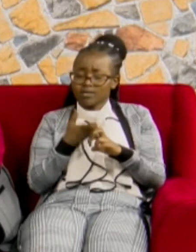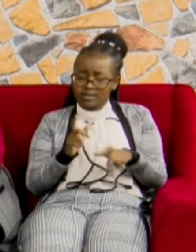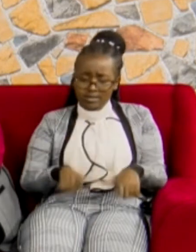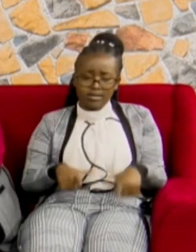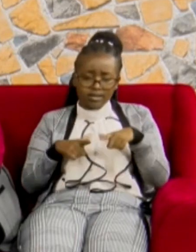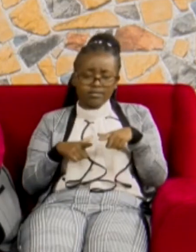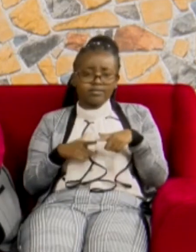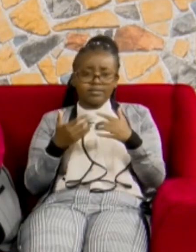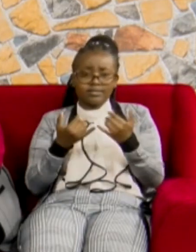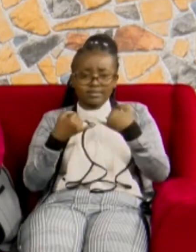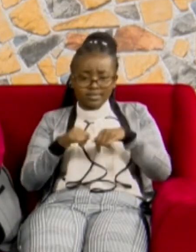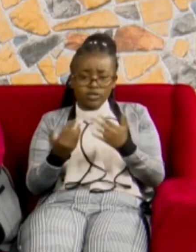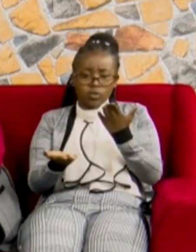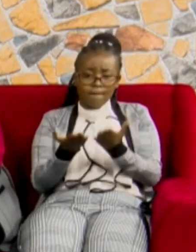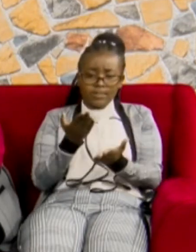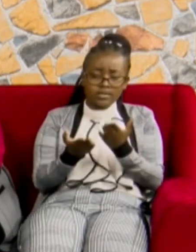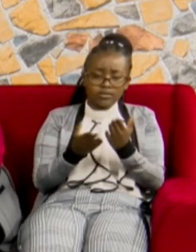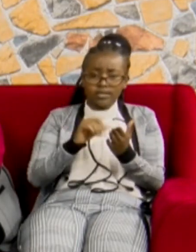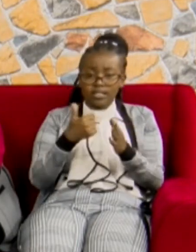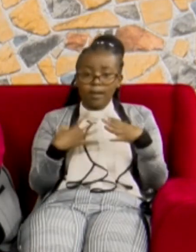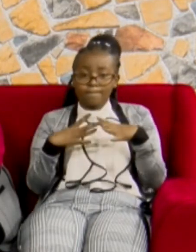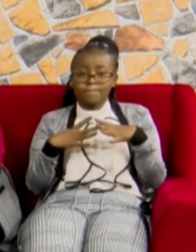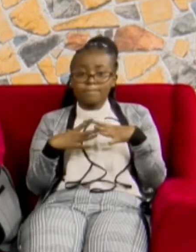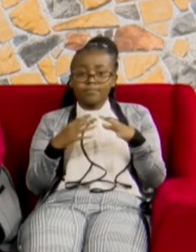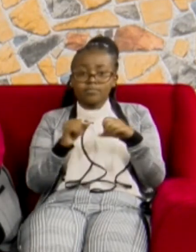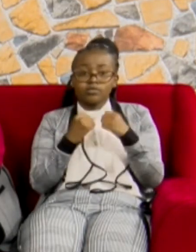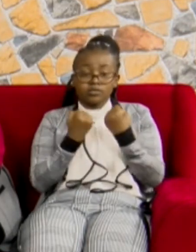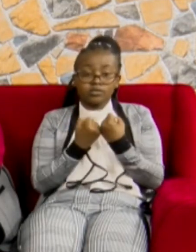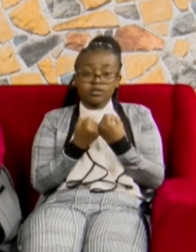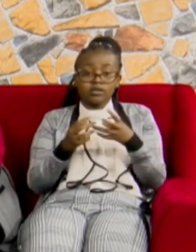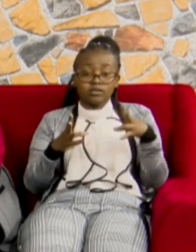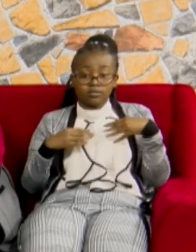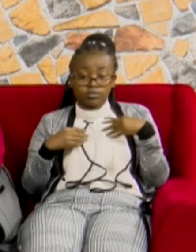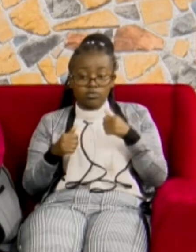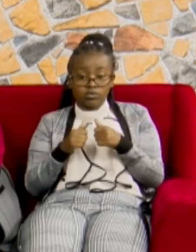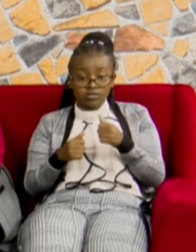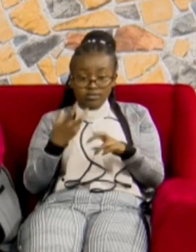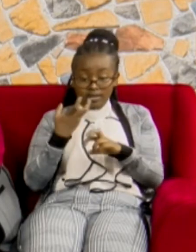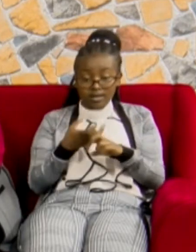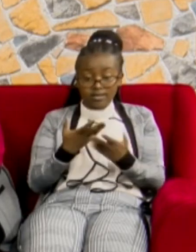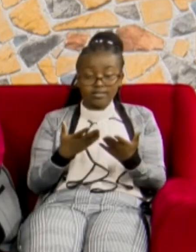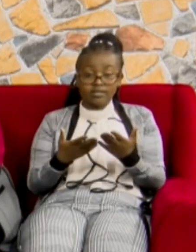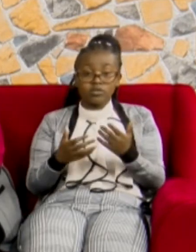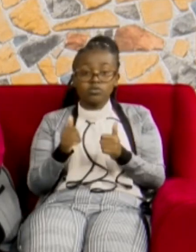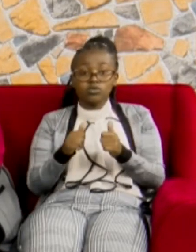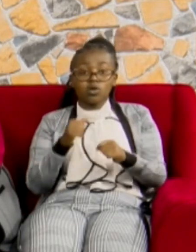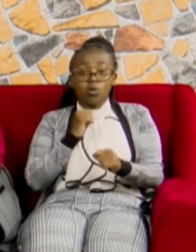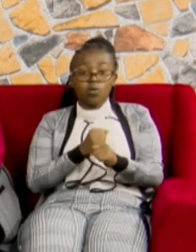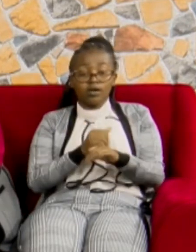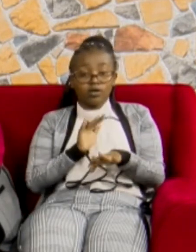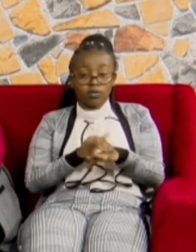to balance life with other people, even societal acceptance, which is one of the hardest things that we're still working